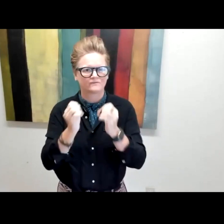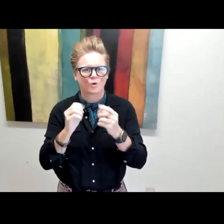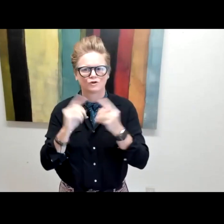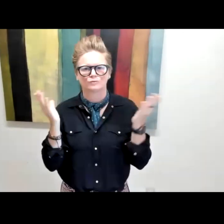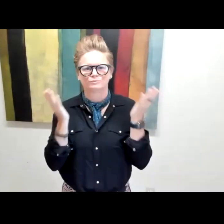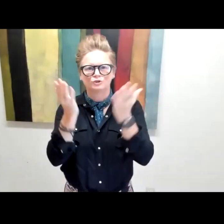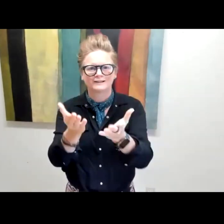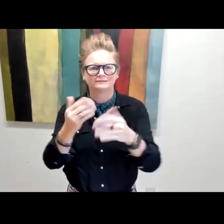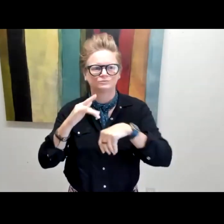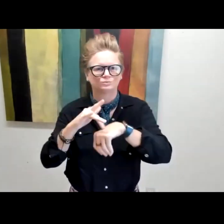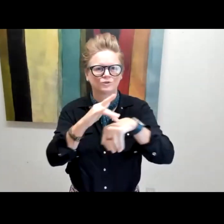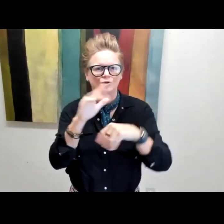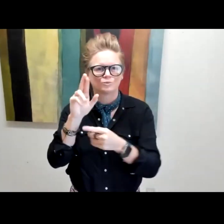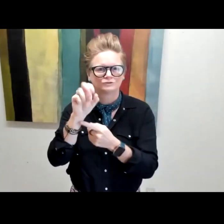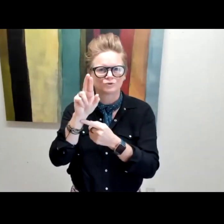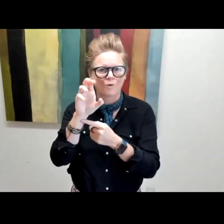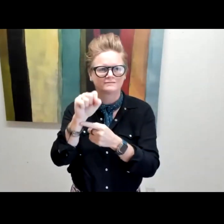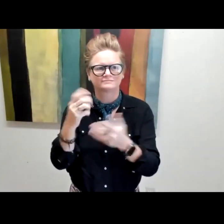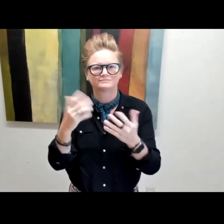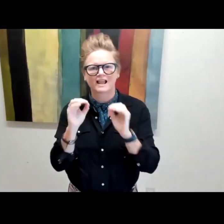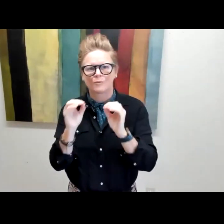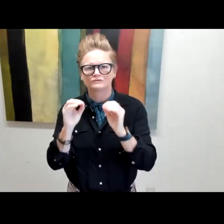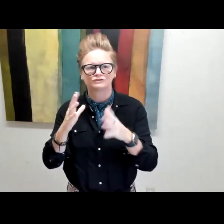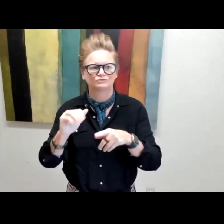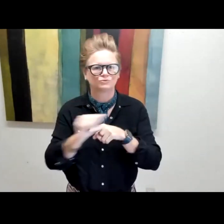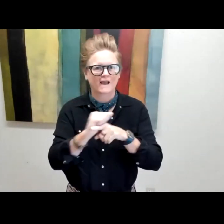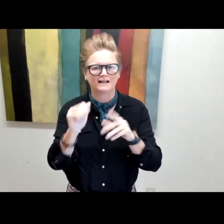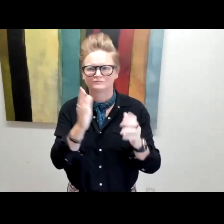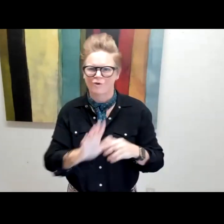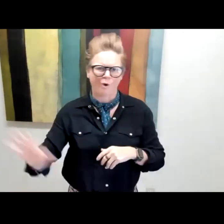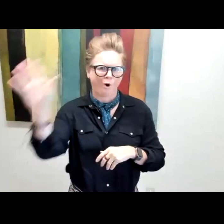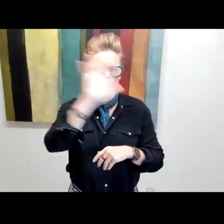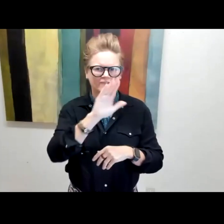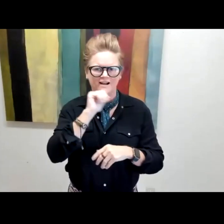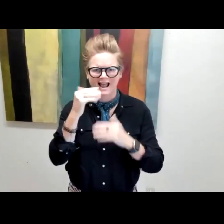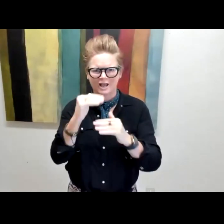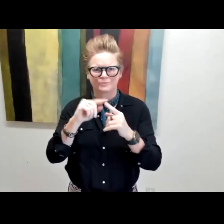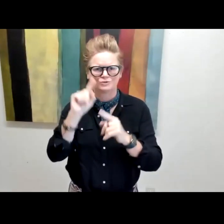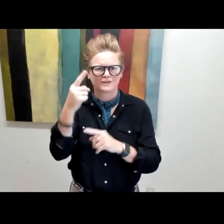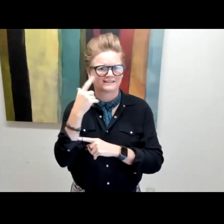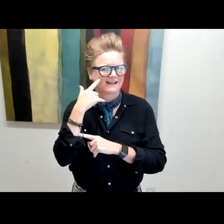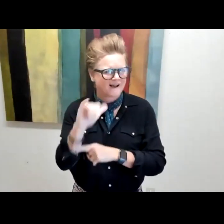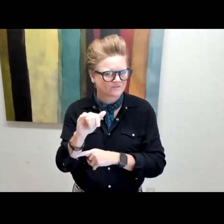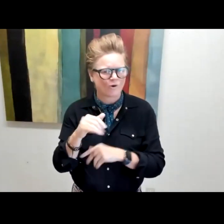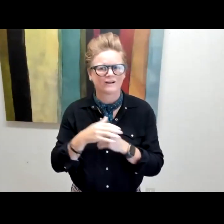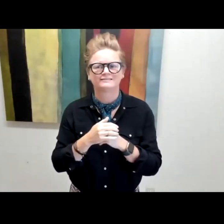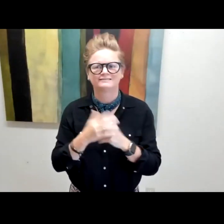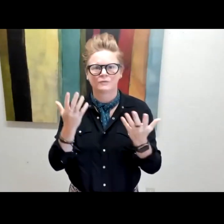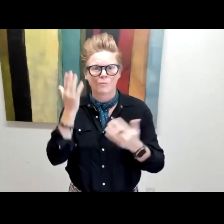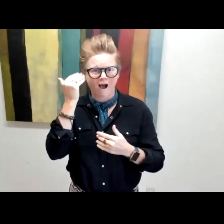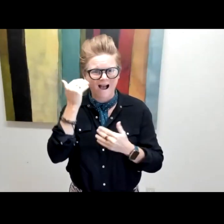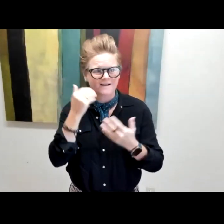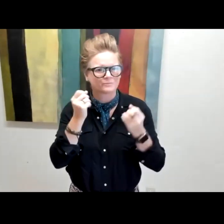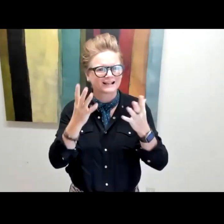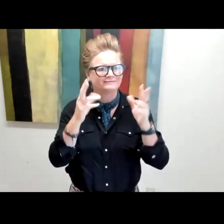So part of this outreach effort is to bring different resources, education, trainings, not